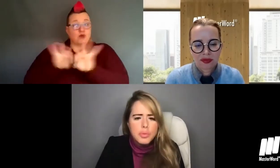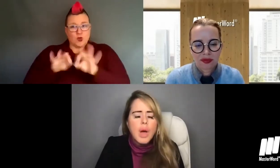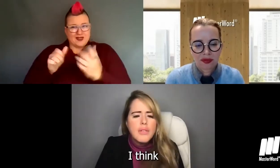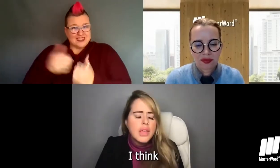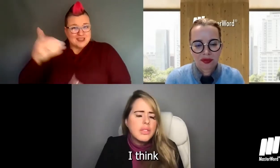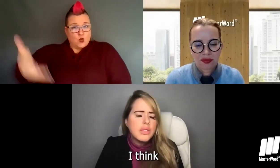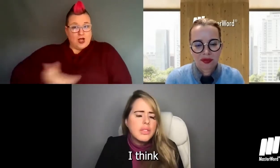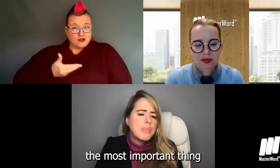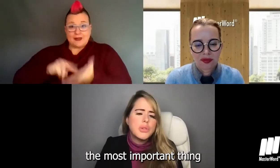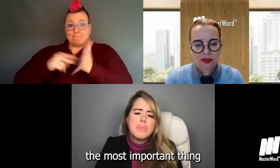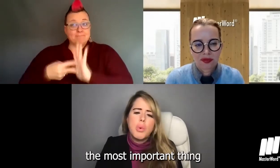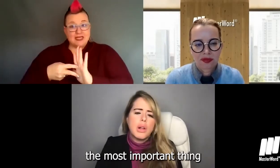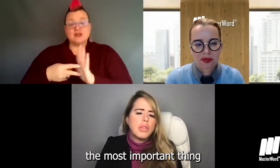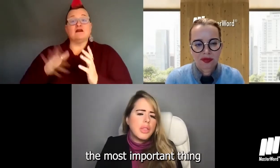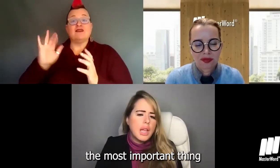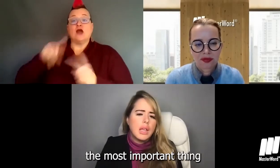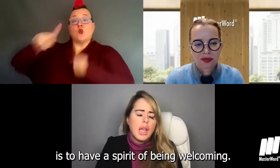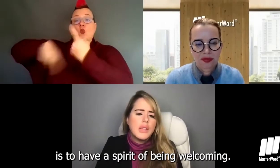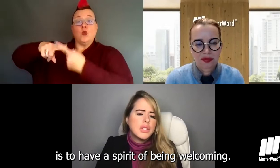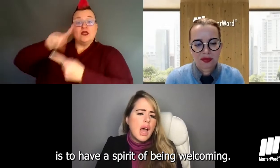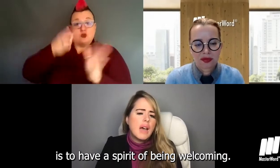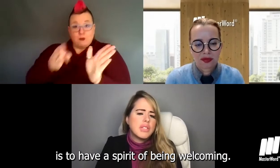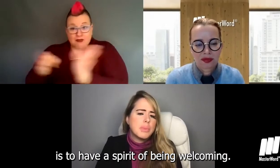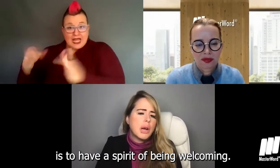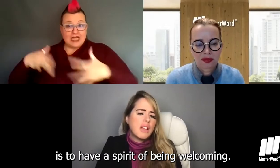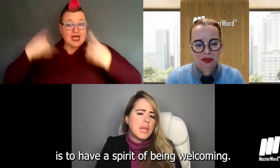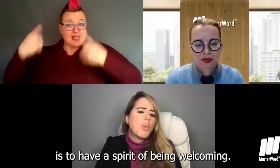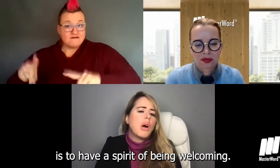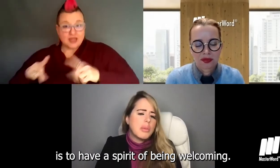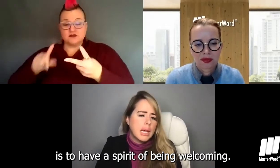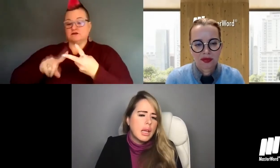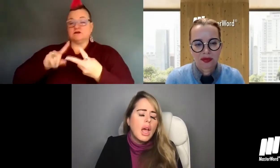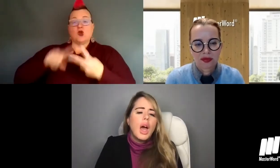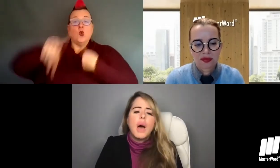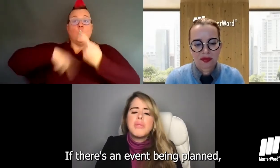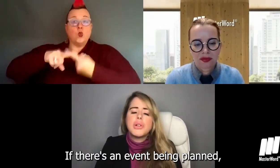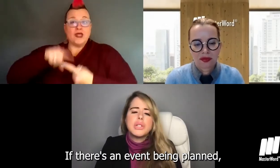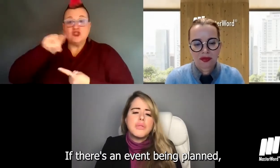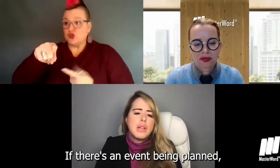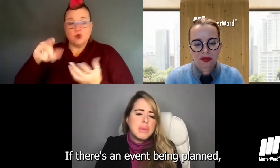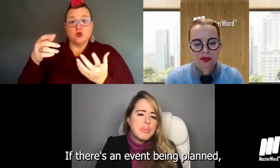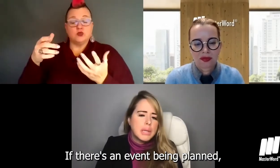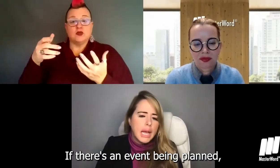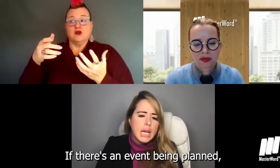I think the most important thing is to have a spirit of being welcoming. If there's an event being planned,